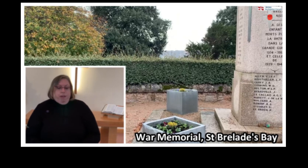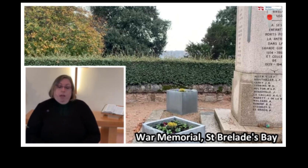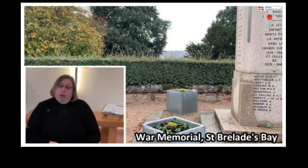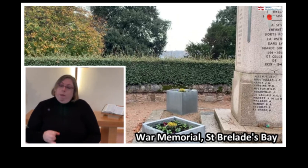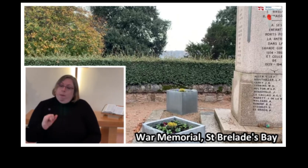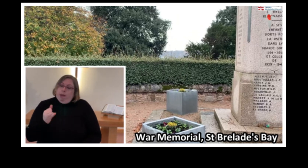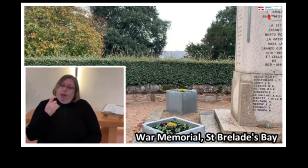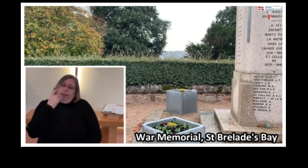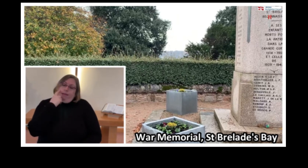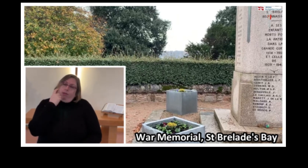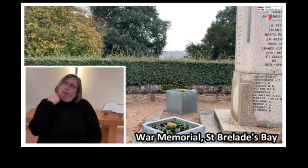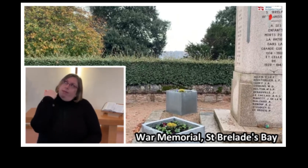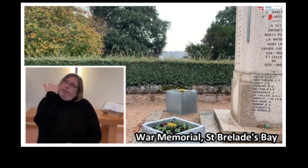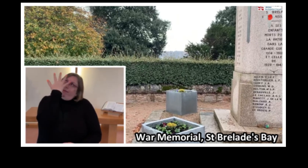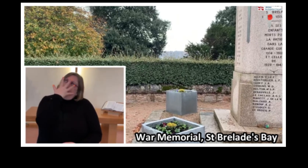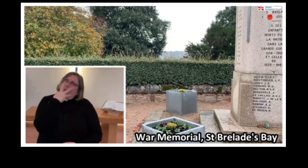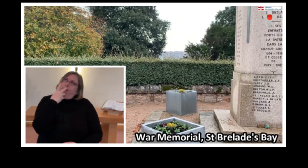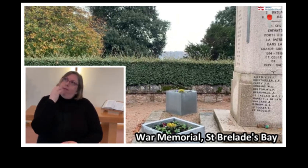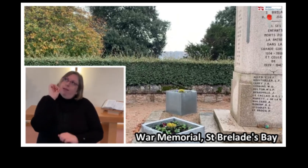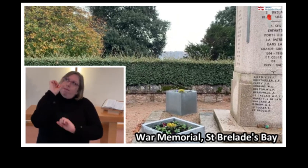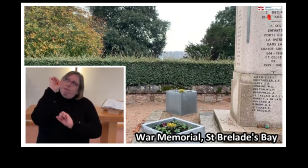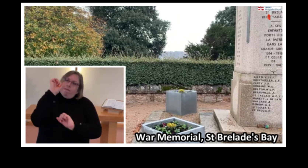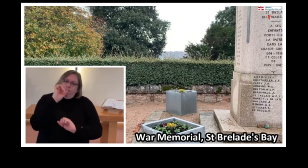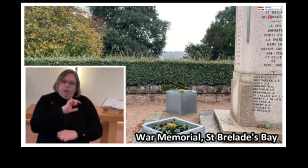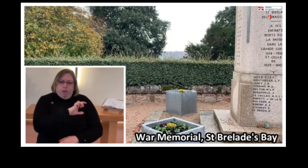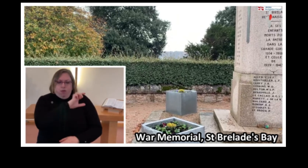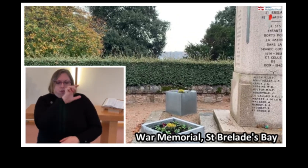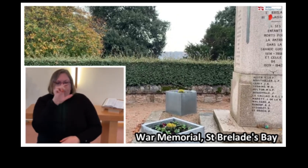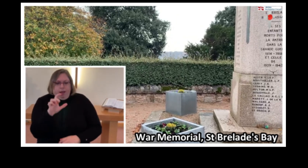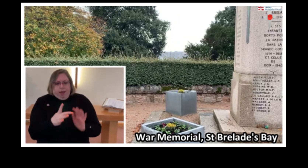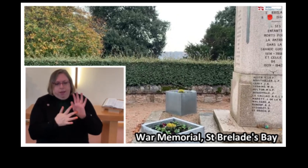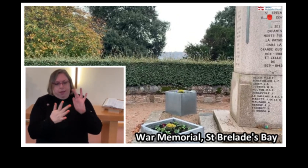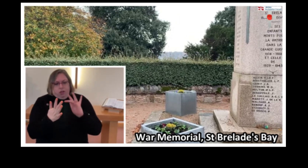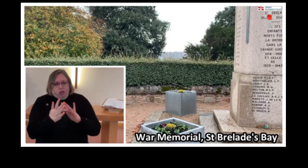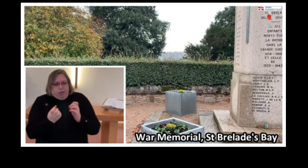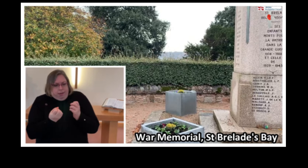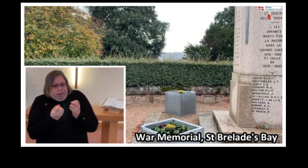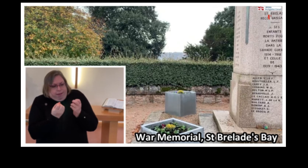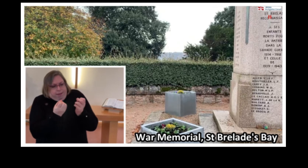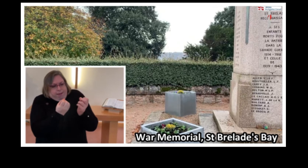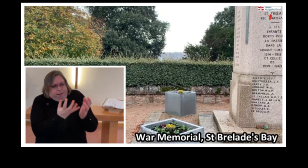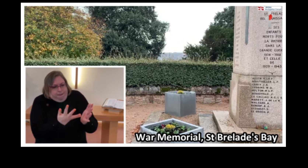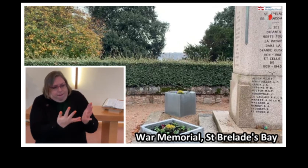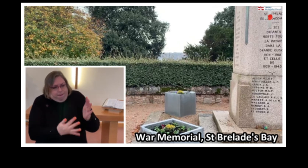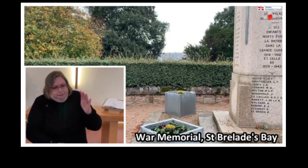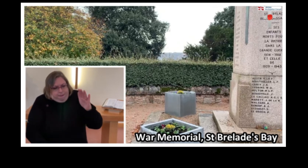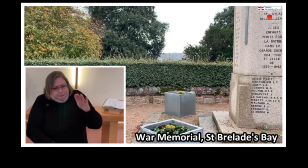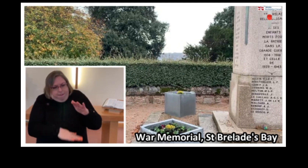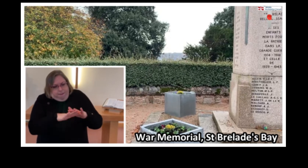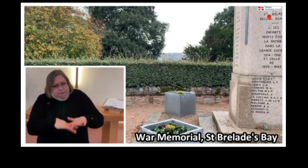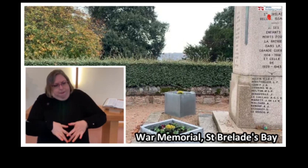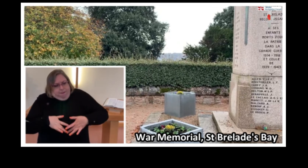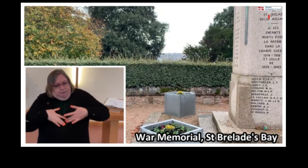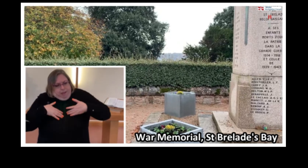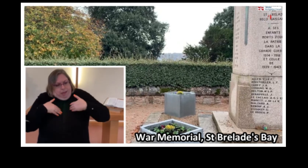May the gentle Spirit of Christ hold and heal them completely.